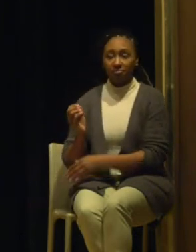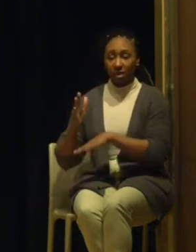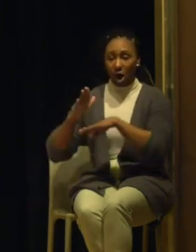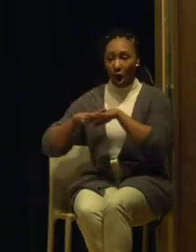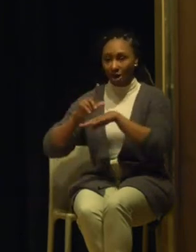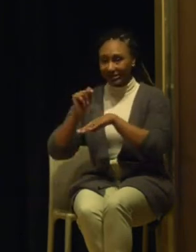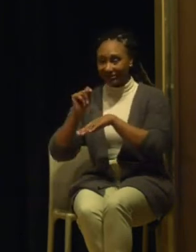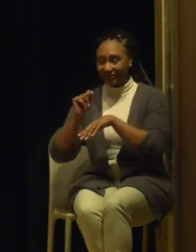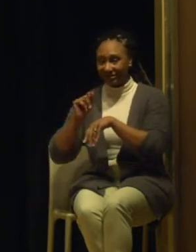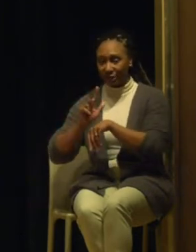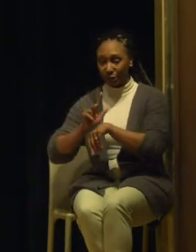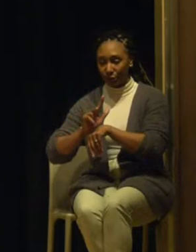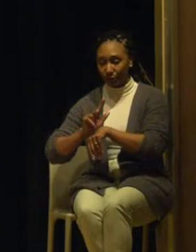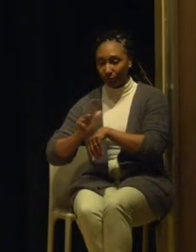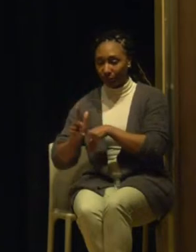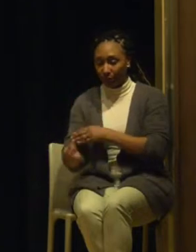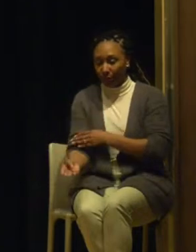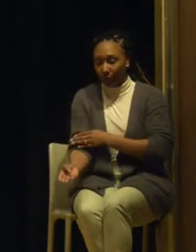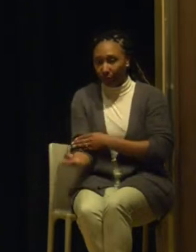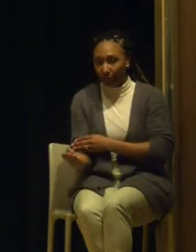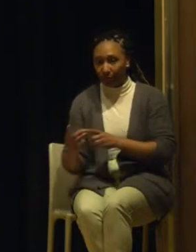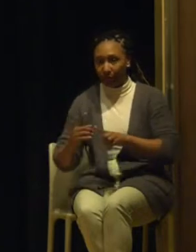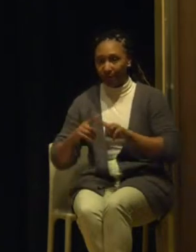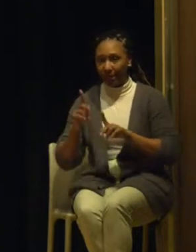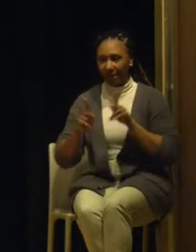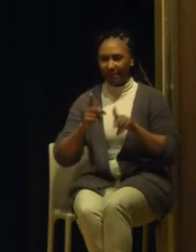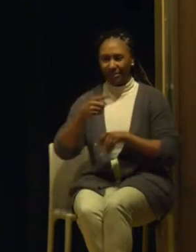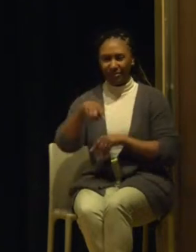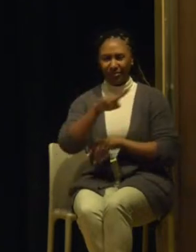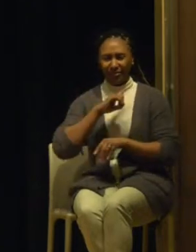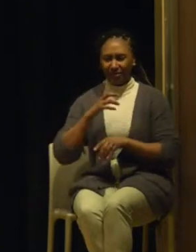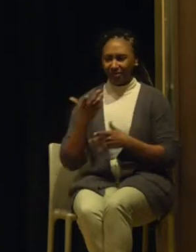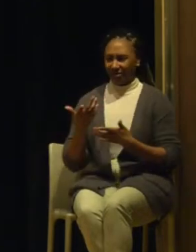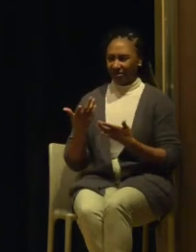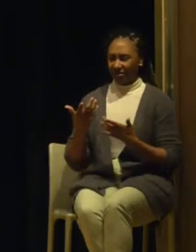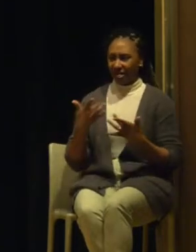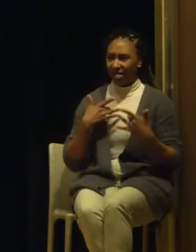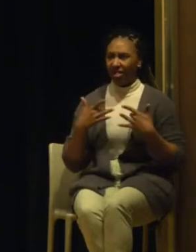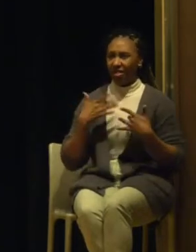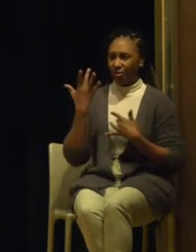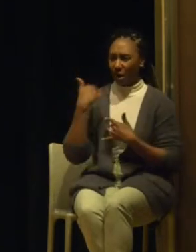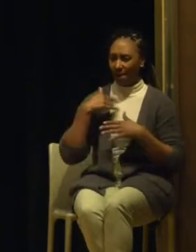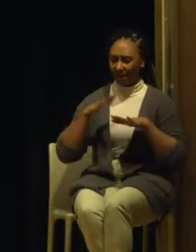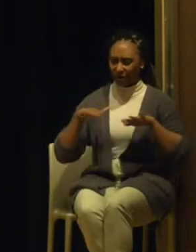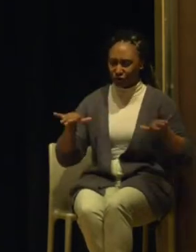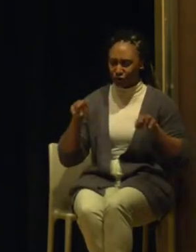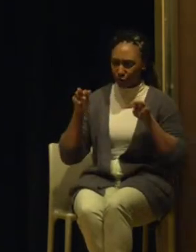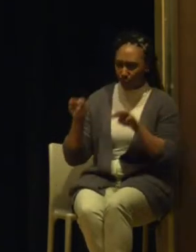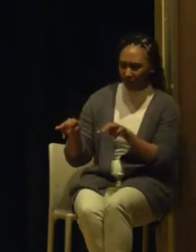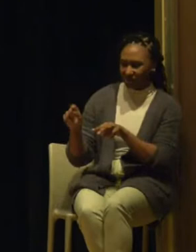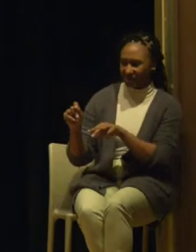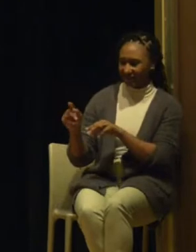late. And people were complaining about their kids watching Uncut. I'm like, well, why are they up at 3?